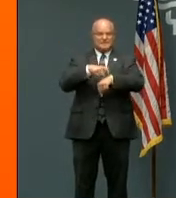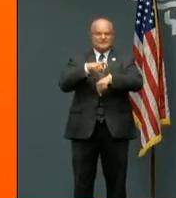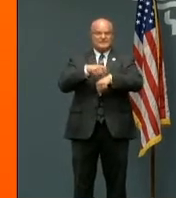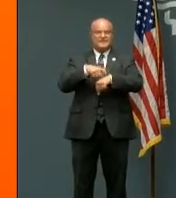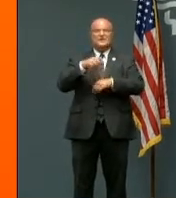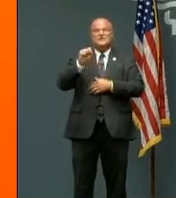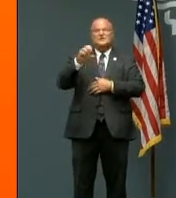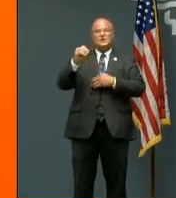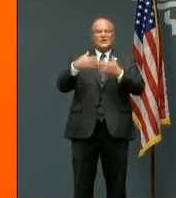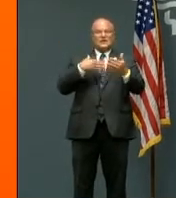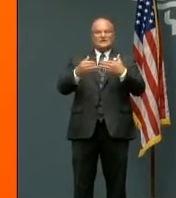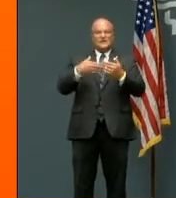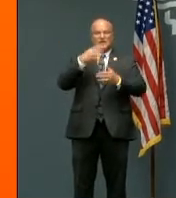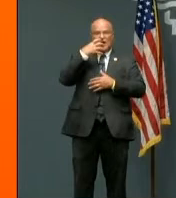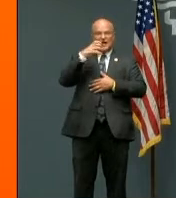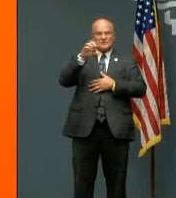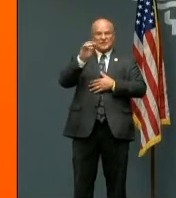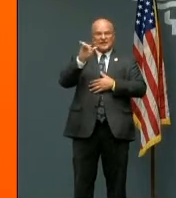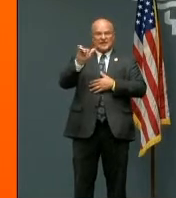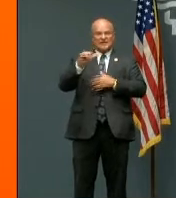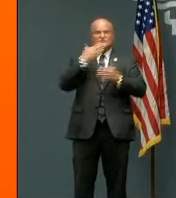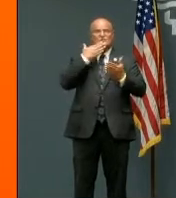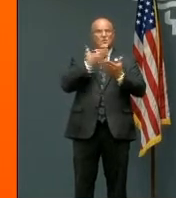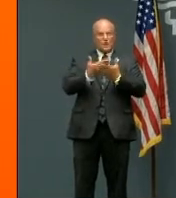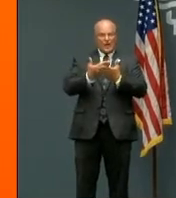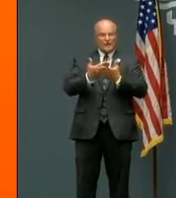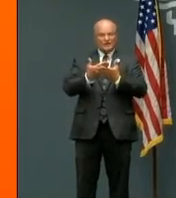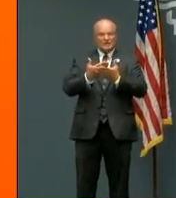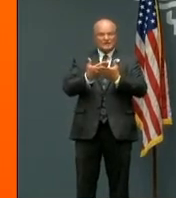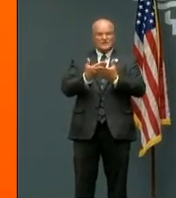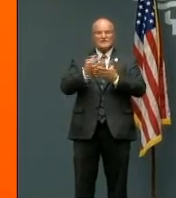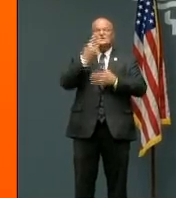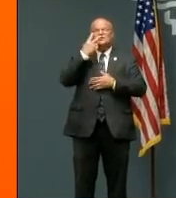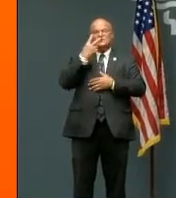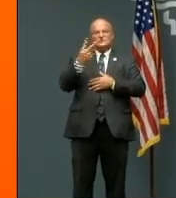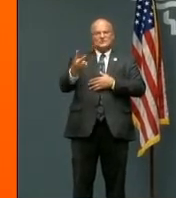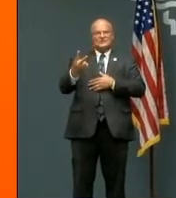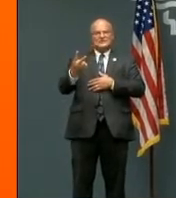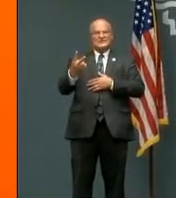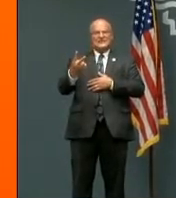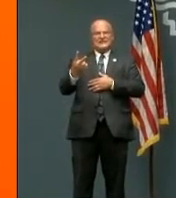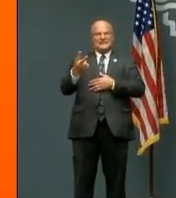And so even though Hot Spring County is doing well, you do see